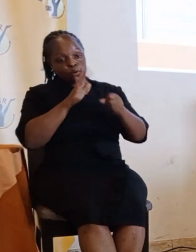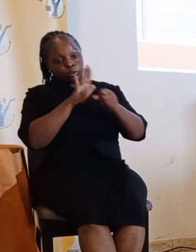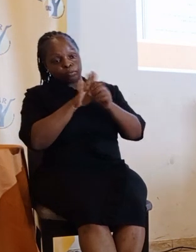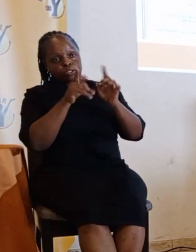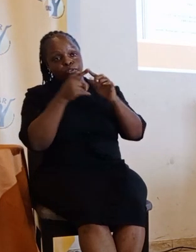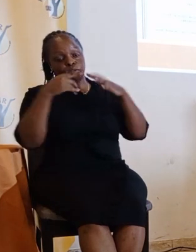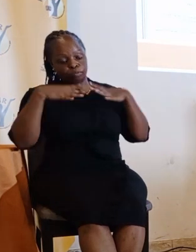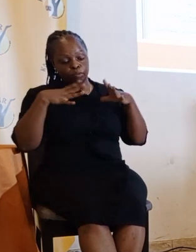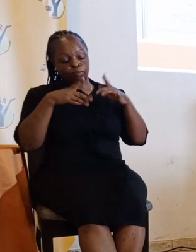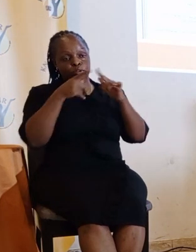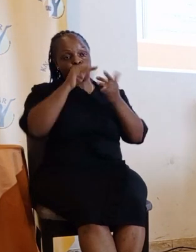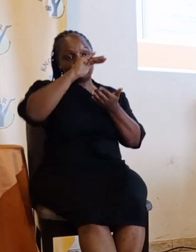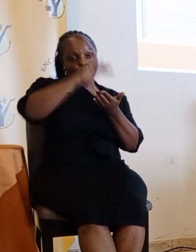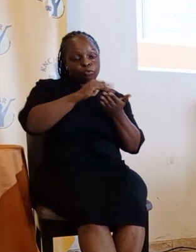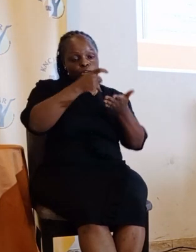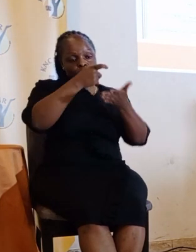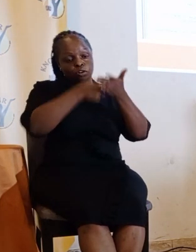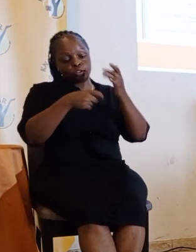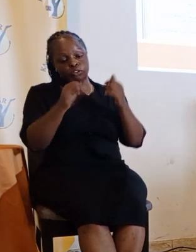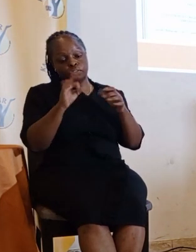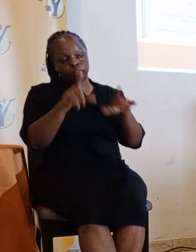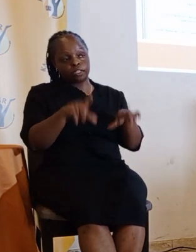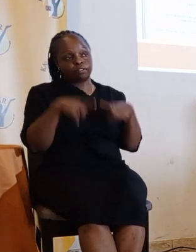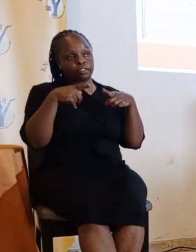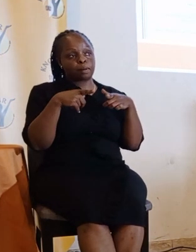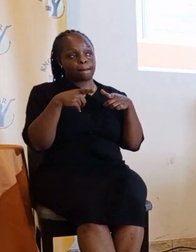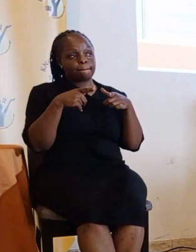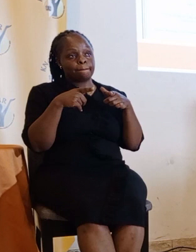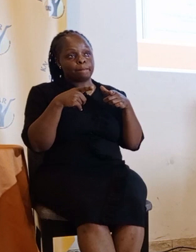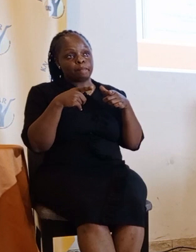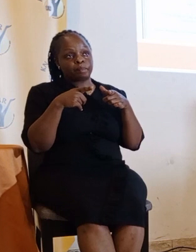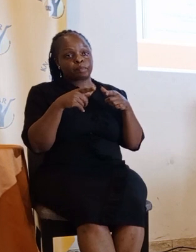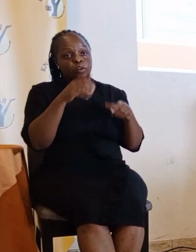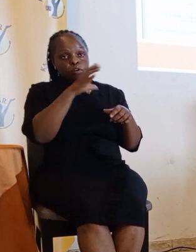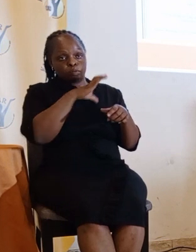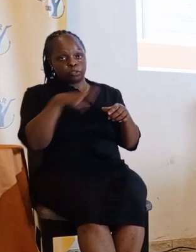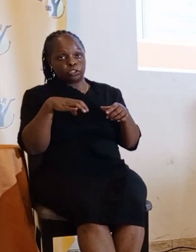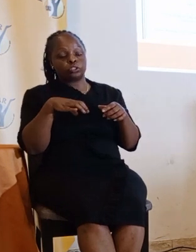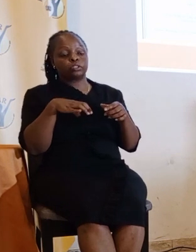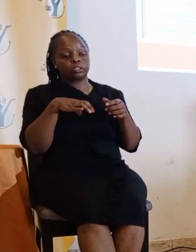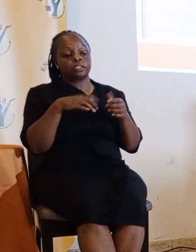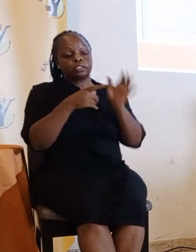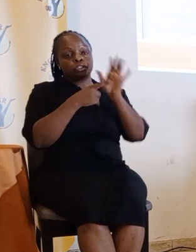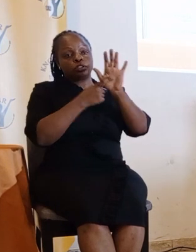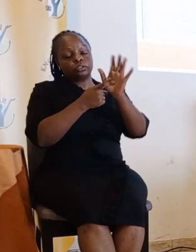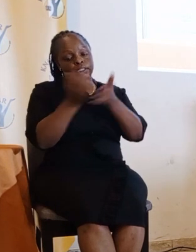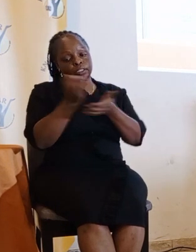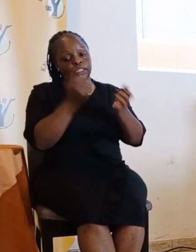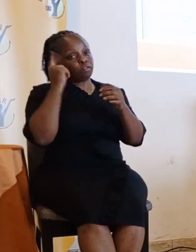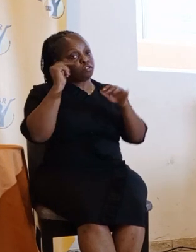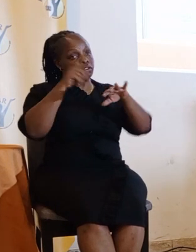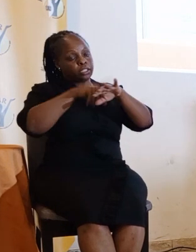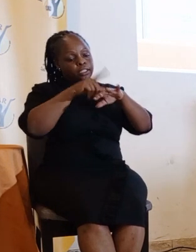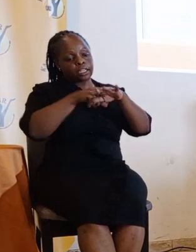citizens to lower the cost of living. The Commission reiterates the need for